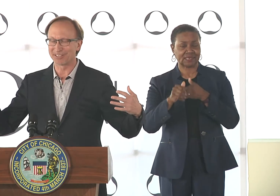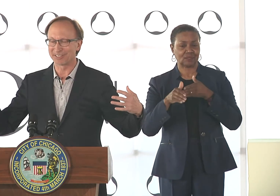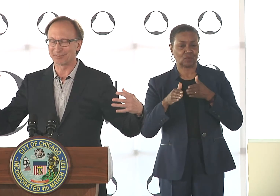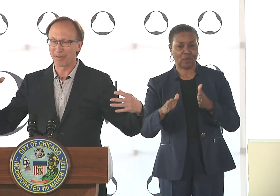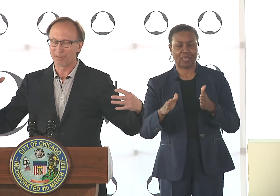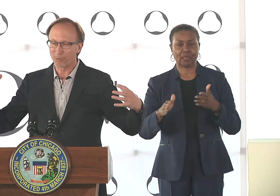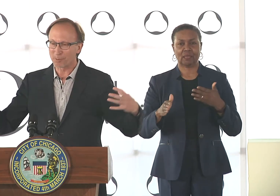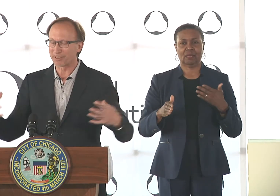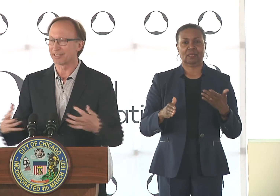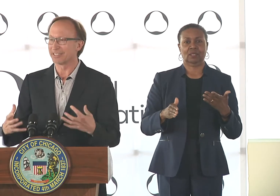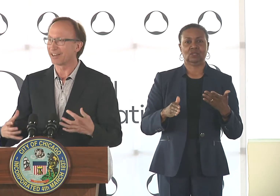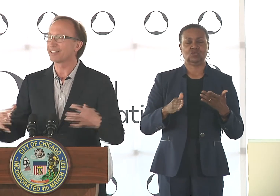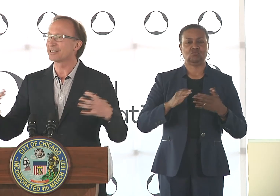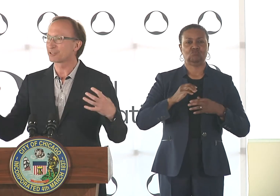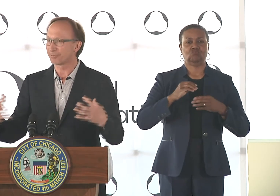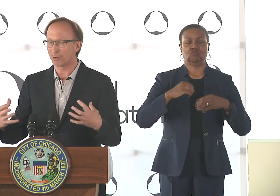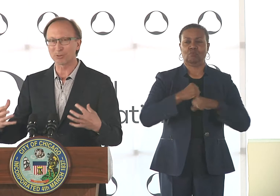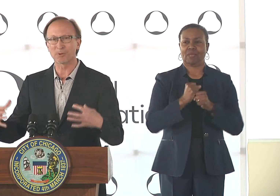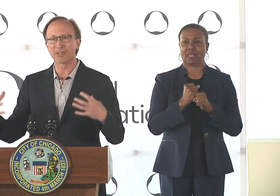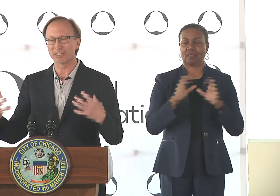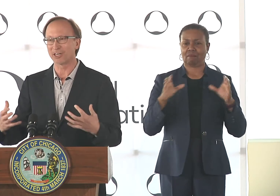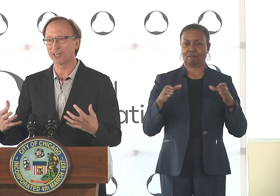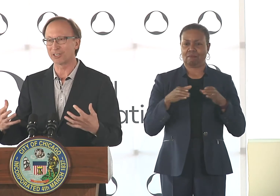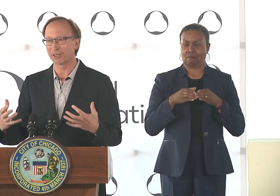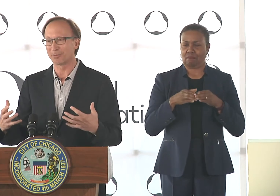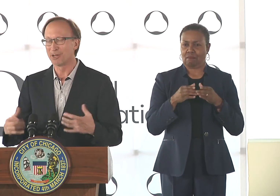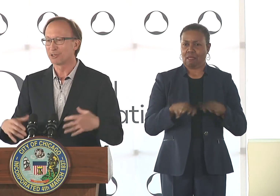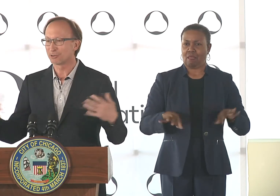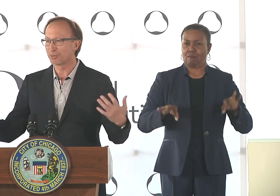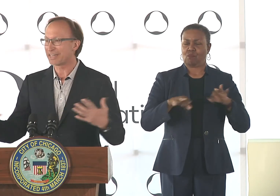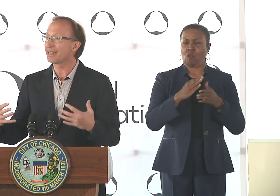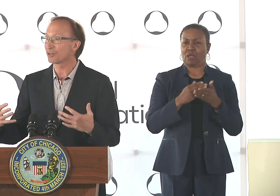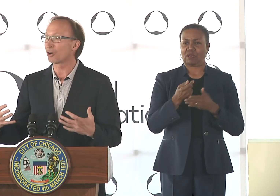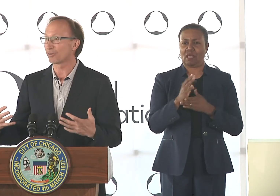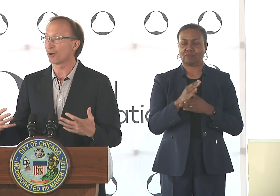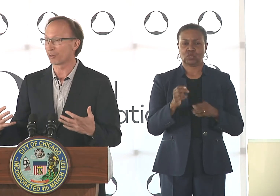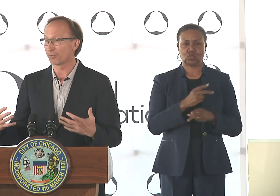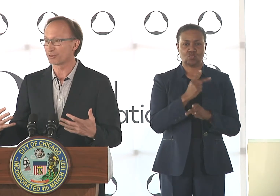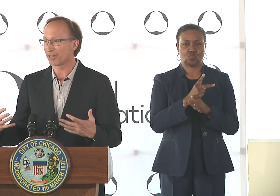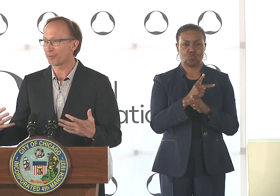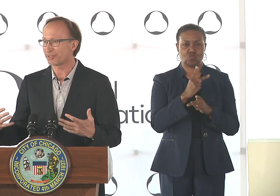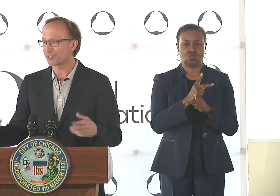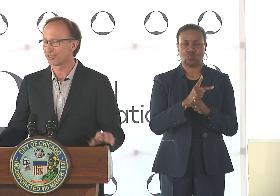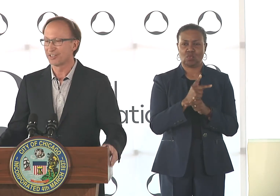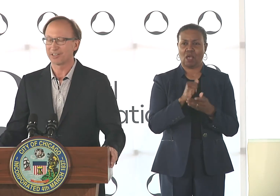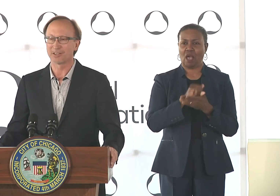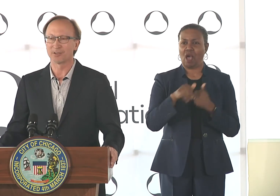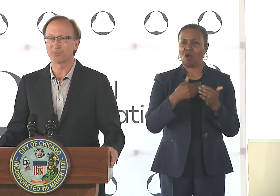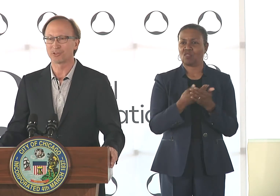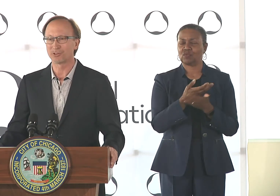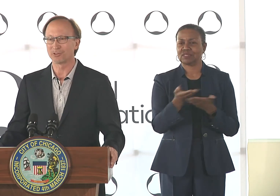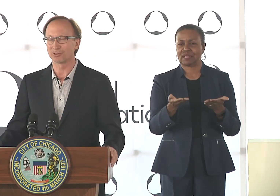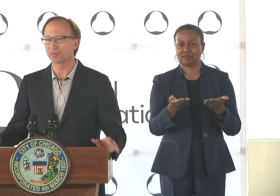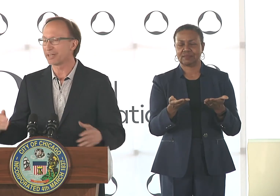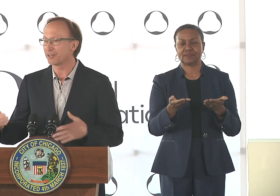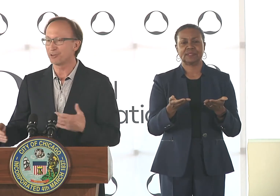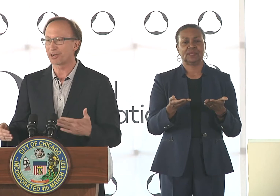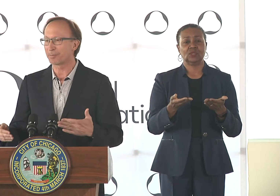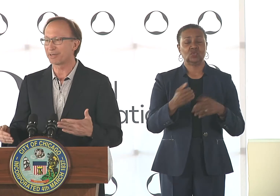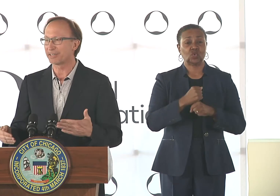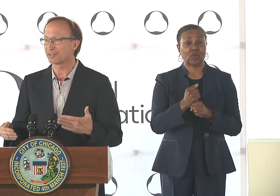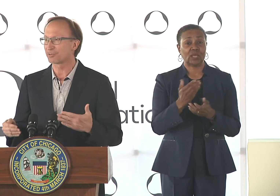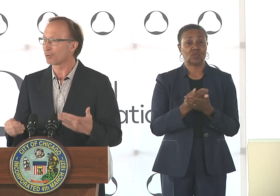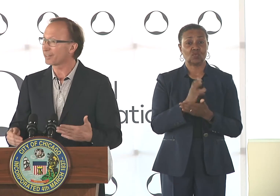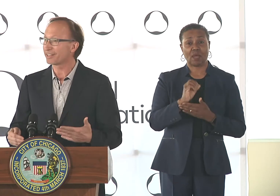to form a nidus, a focal point, a hub to retain all of those elements, to create